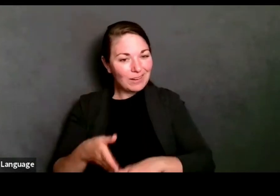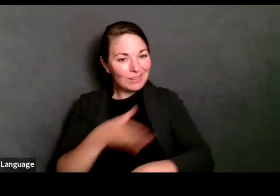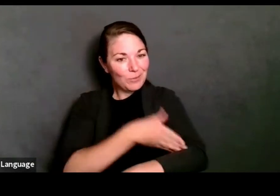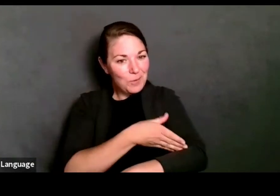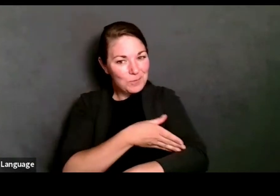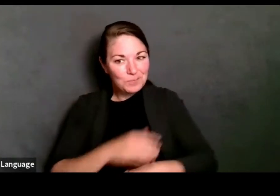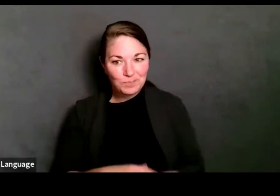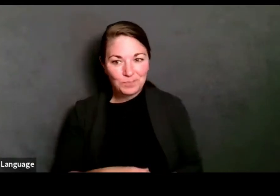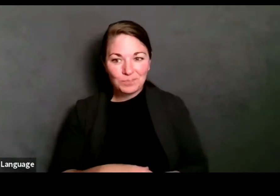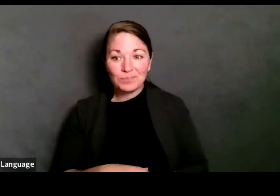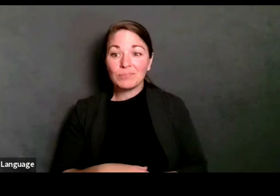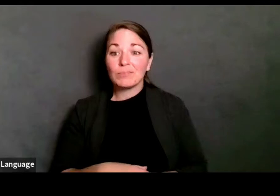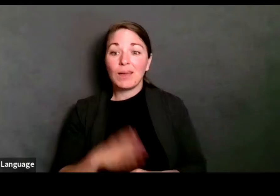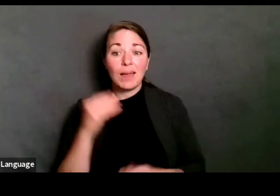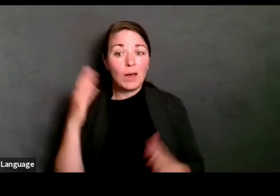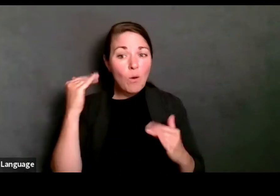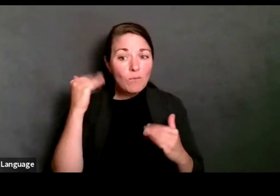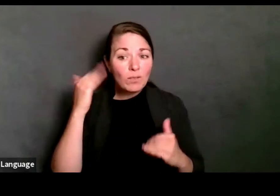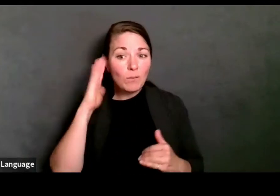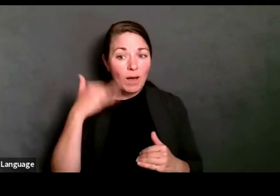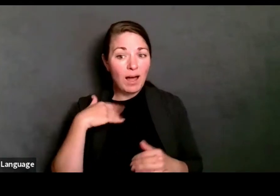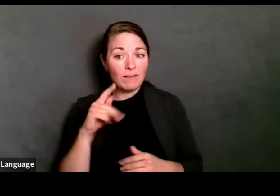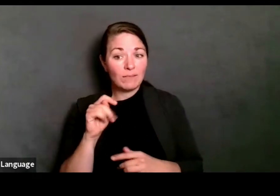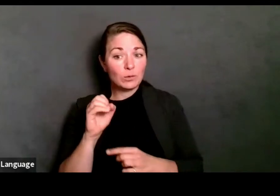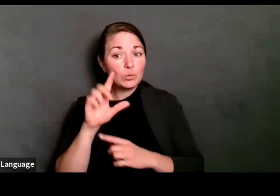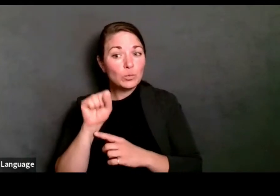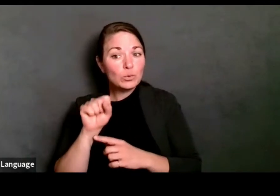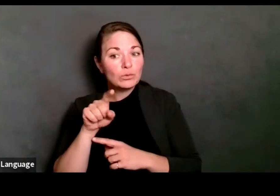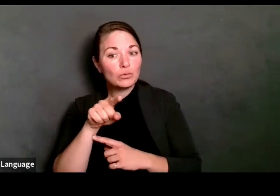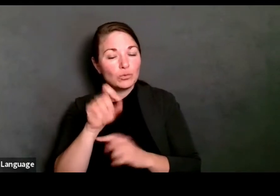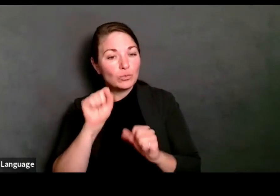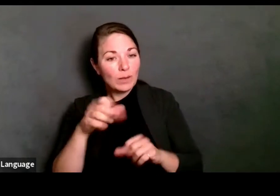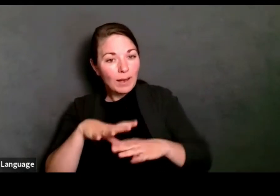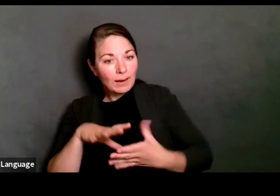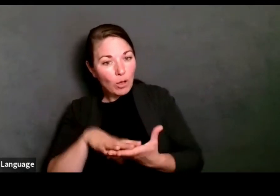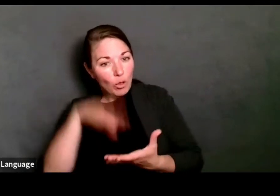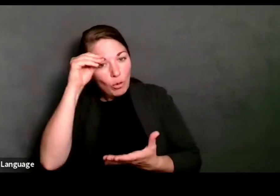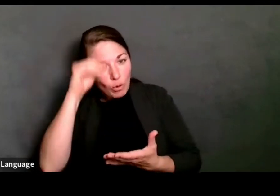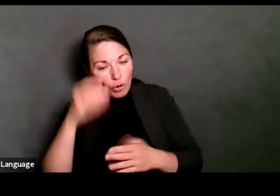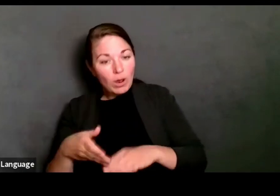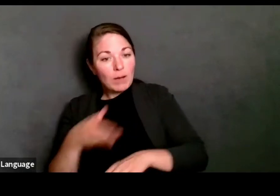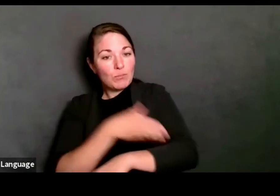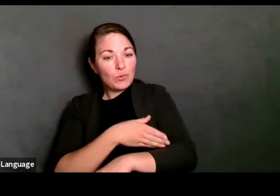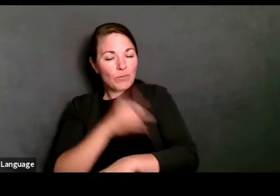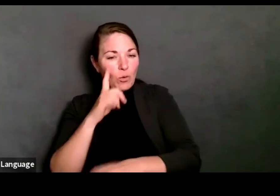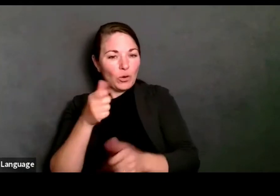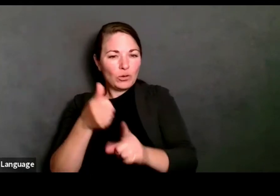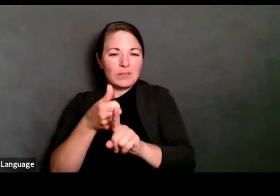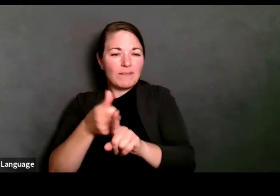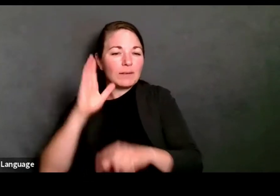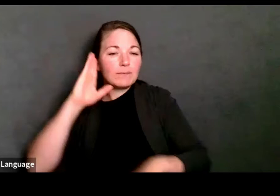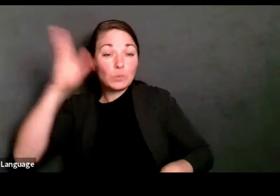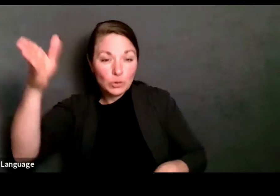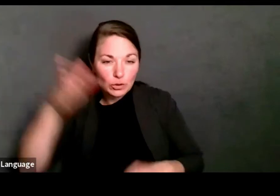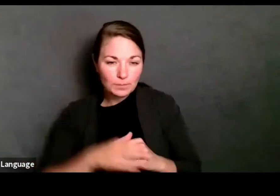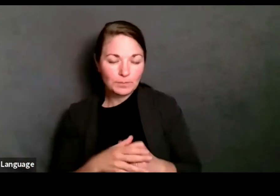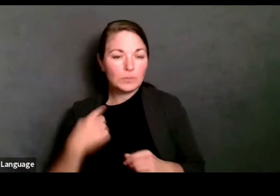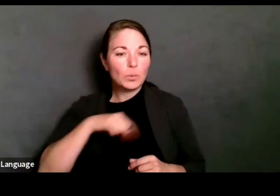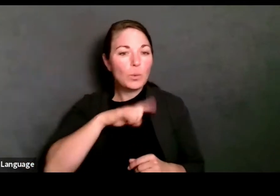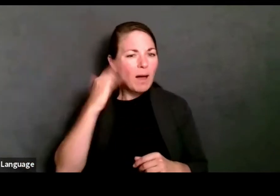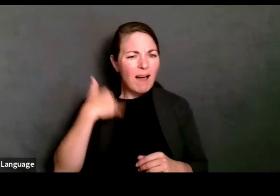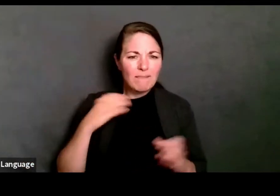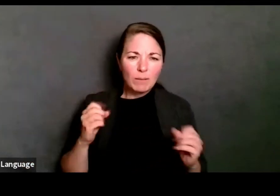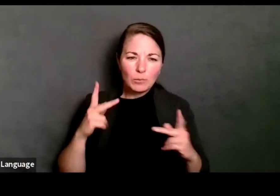hopefully give you some tools that you can use to continually learn and grow on this topic in the future. So we'll have a chance to think